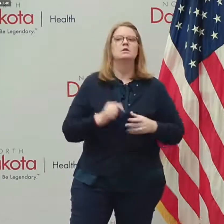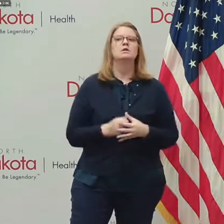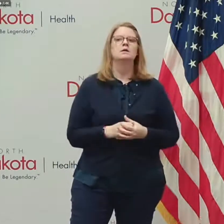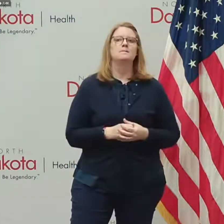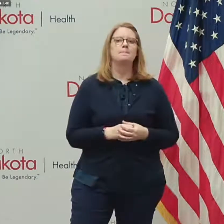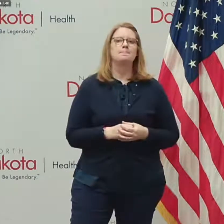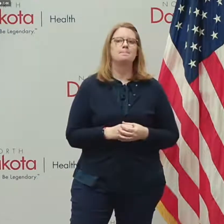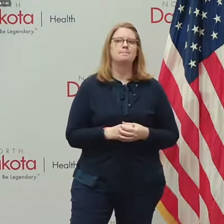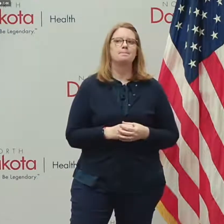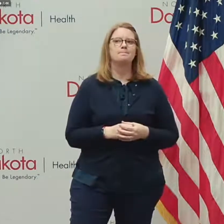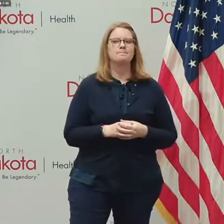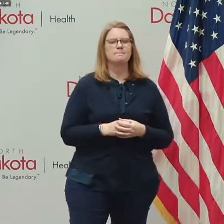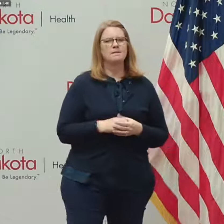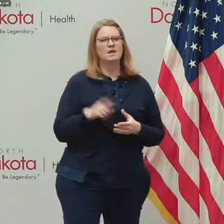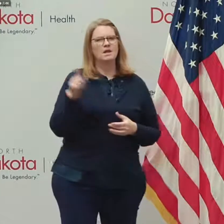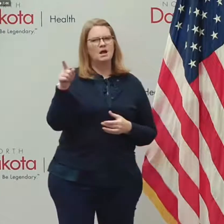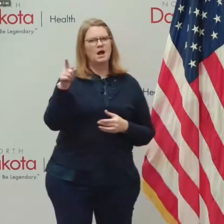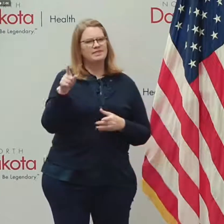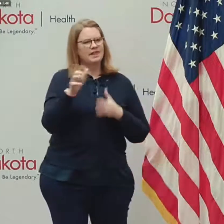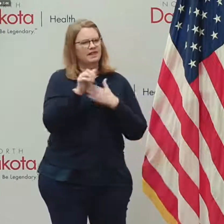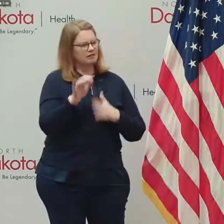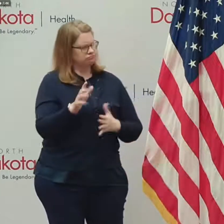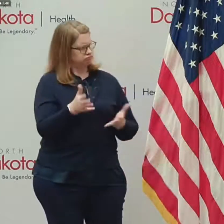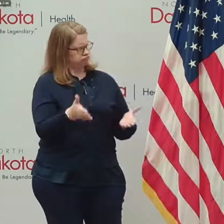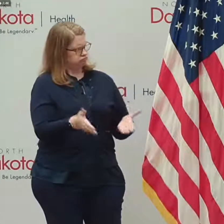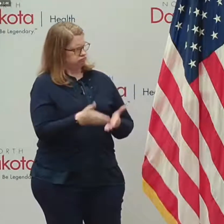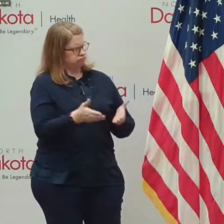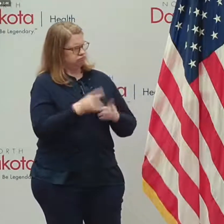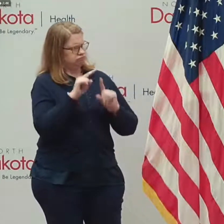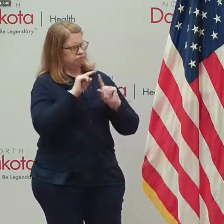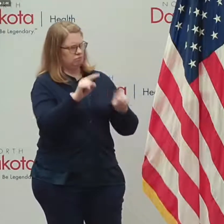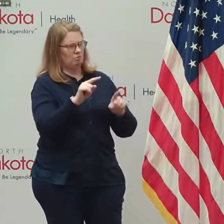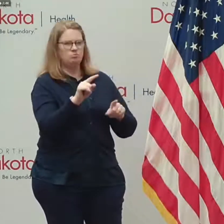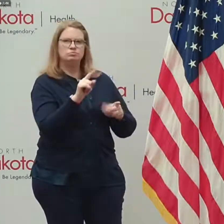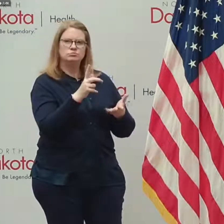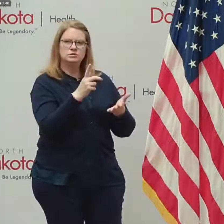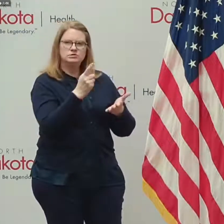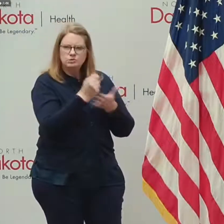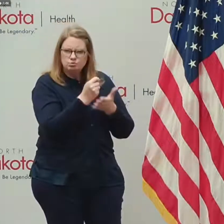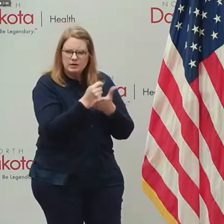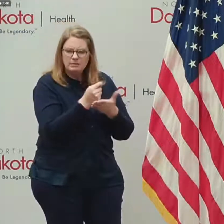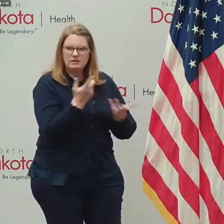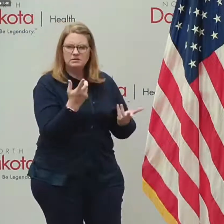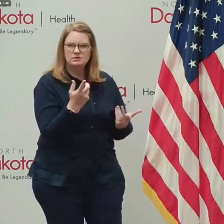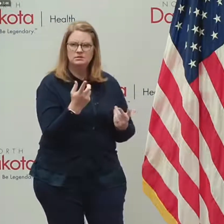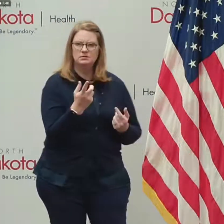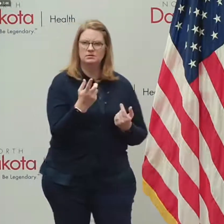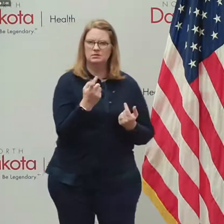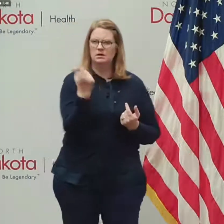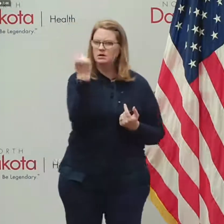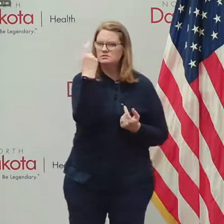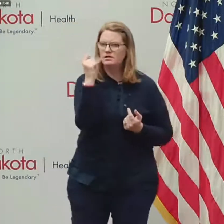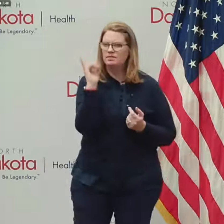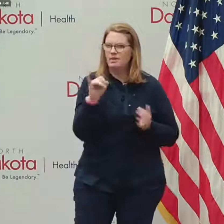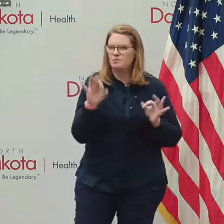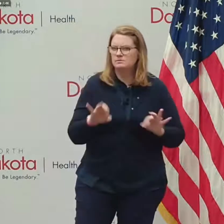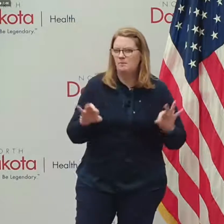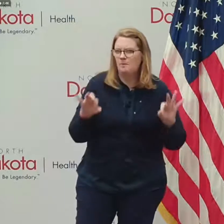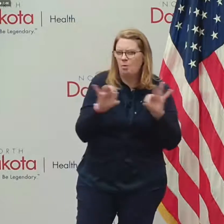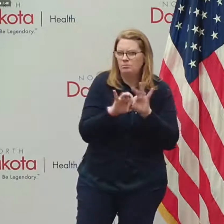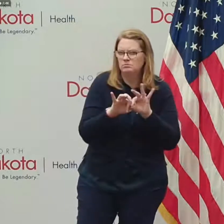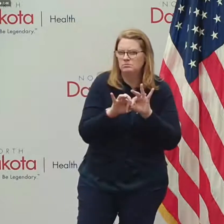And she encouraged and supported me to go to treatment. This support played a significant role